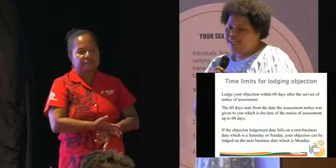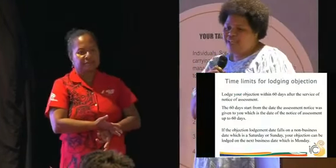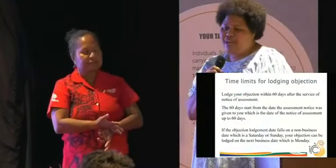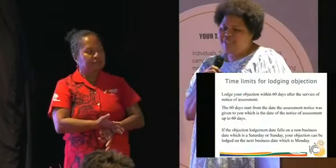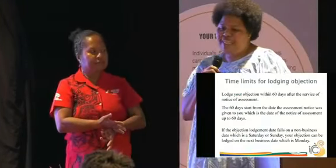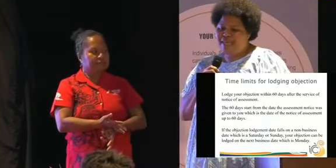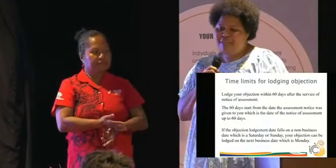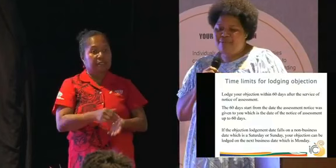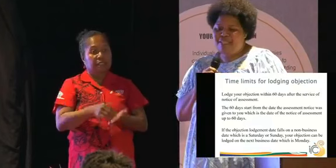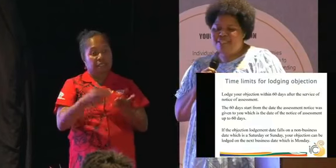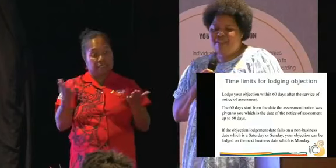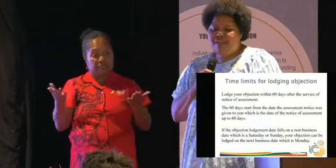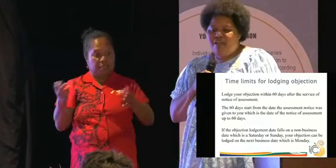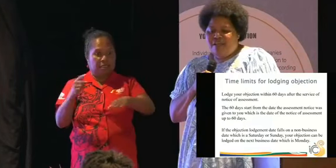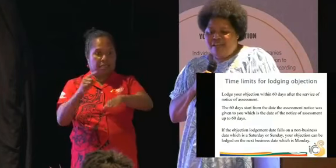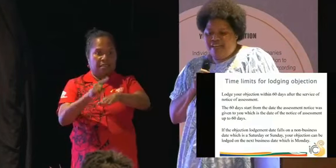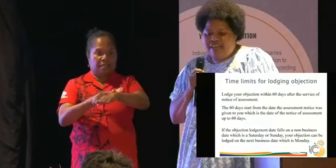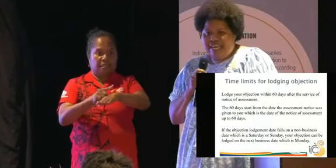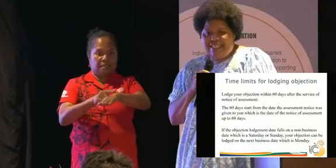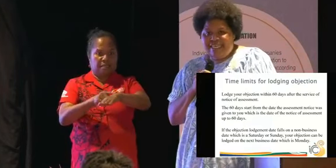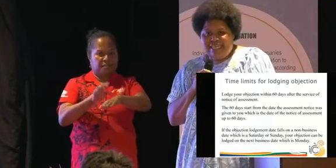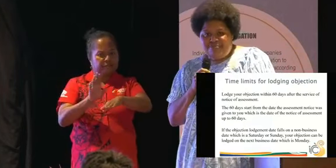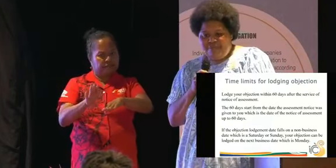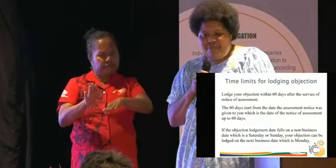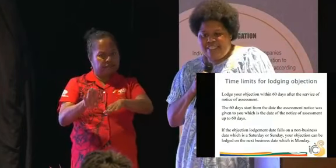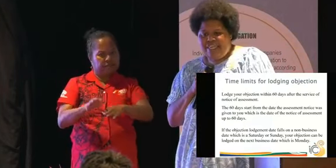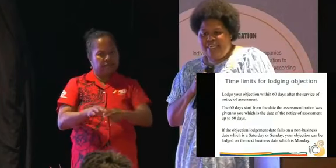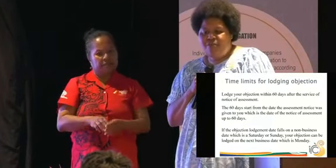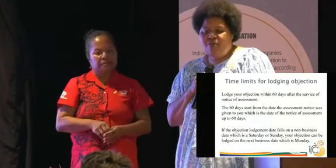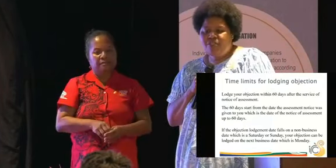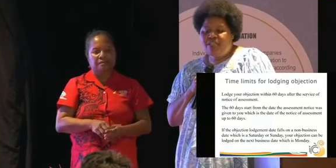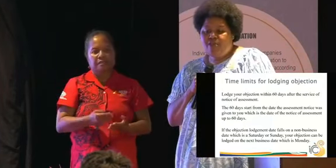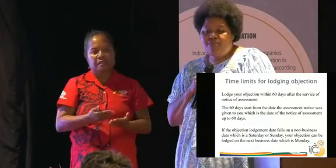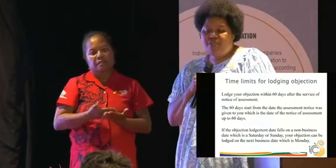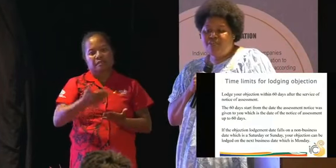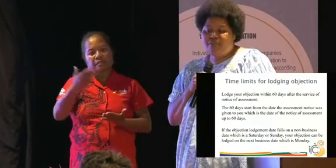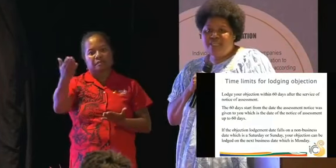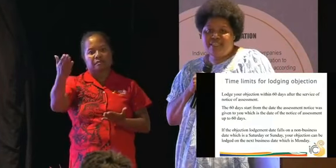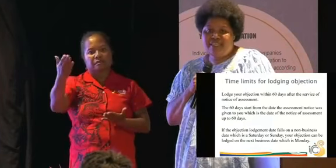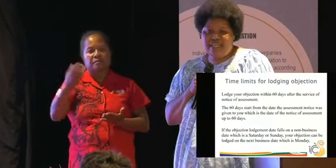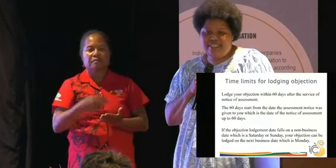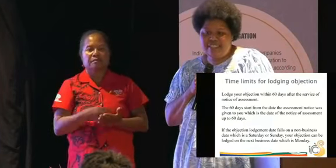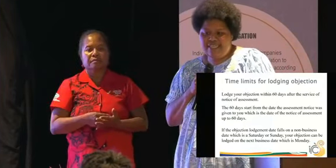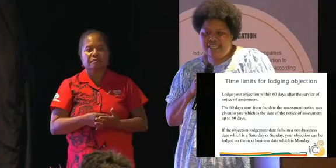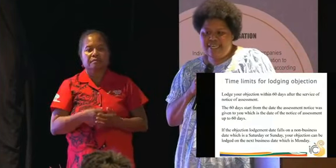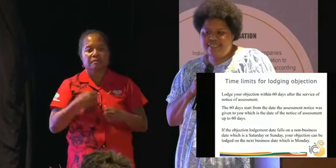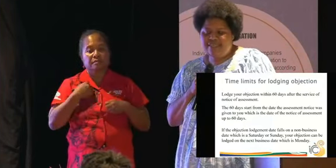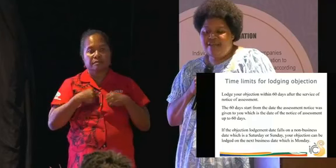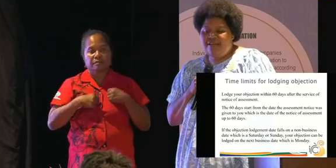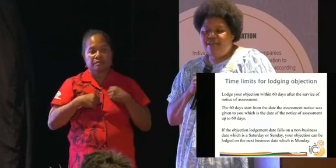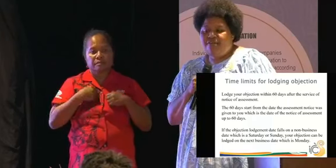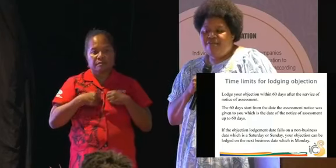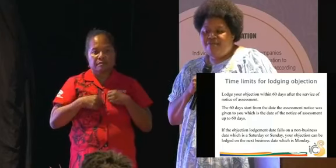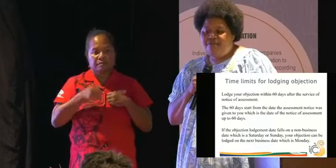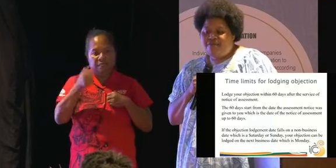So now the time limit, like I said previously, you lodge that objection within 60